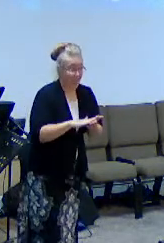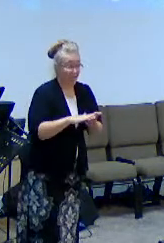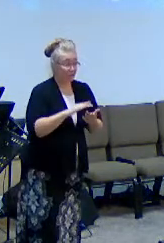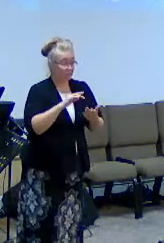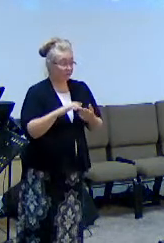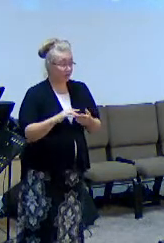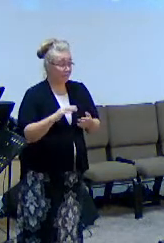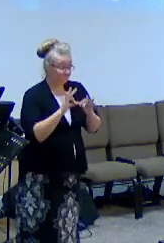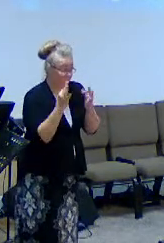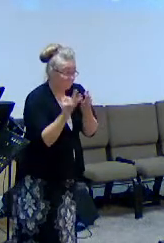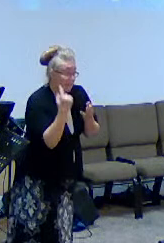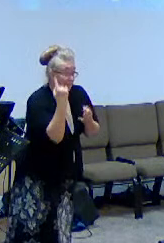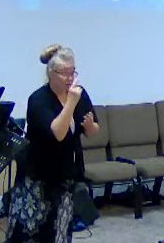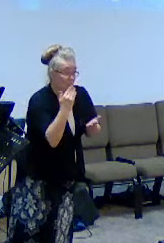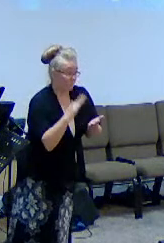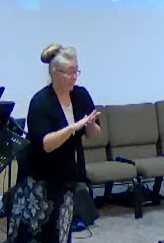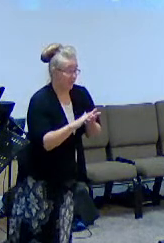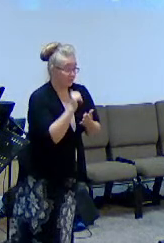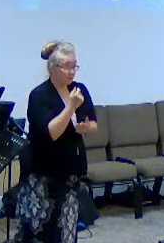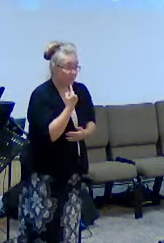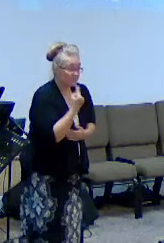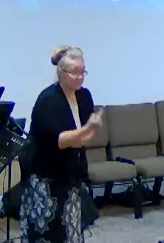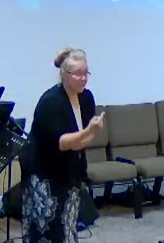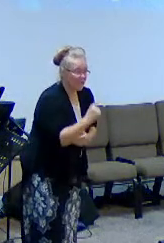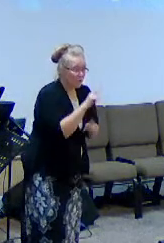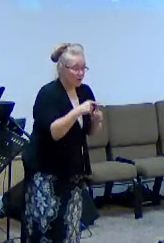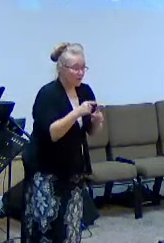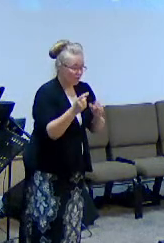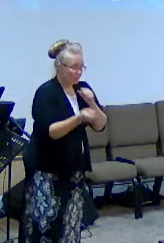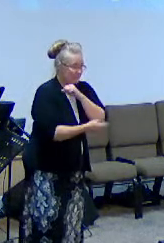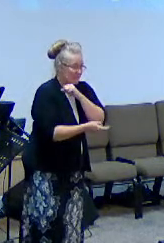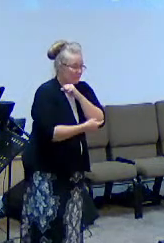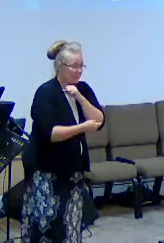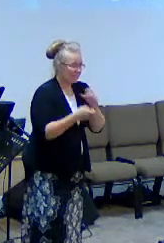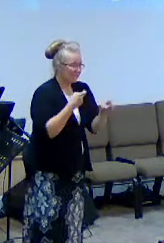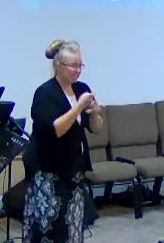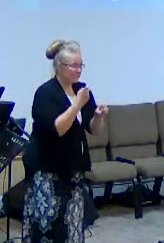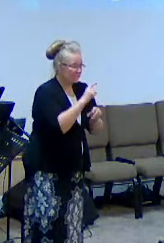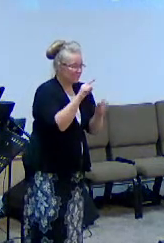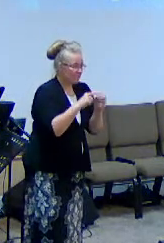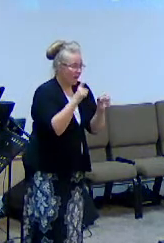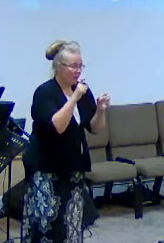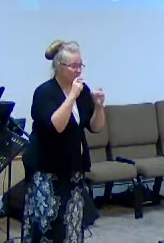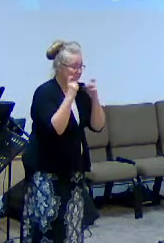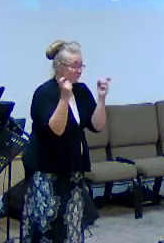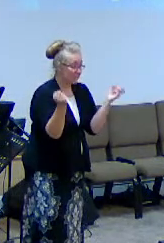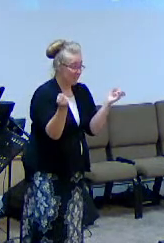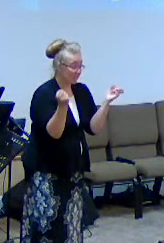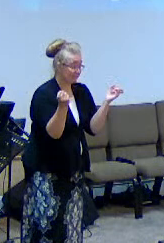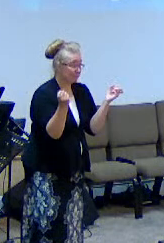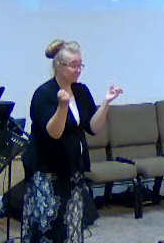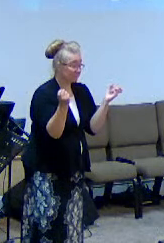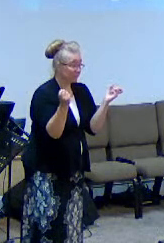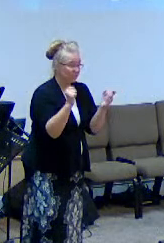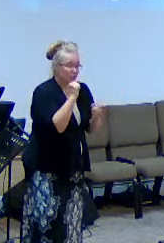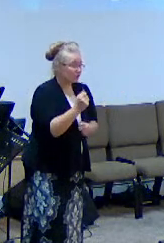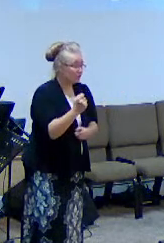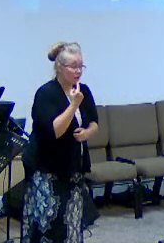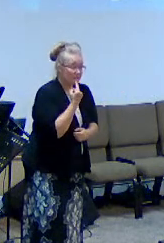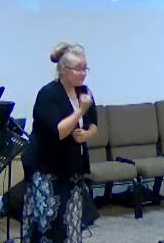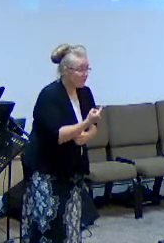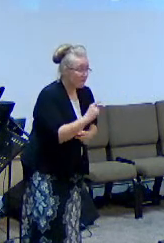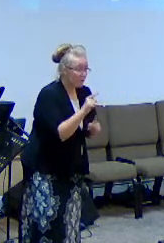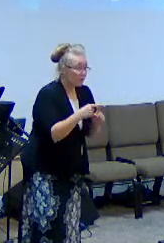through 23. Don't open your mouth when you're tempted to joke about sin, Proverbs 14:9. Don't open your mouth when you